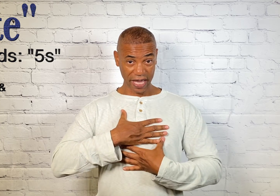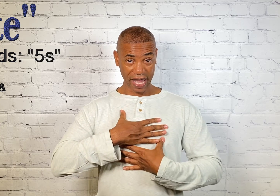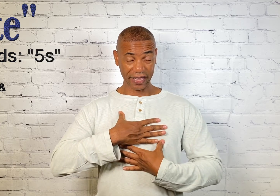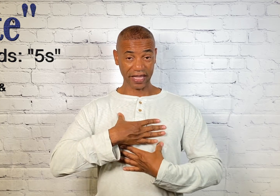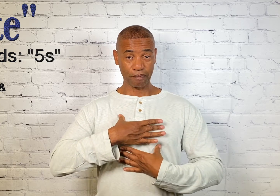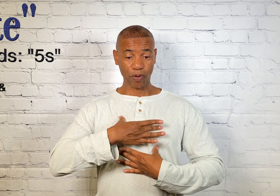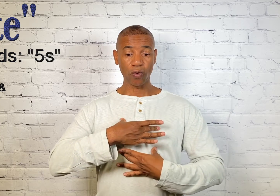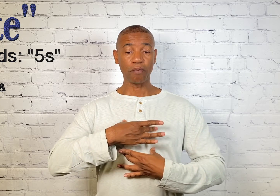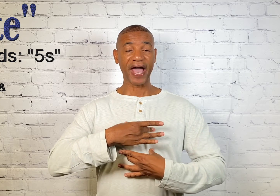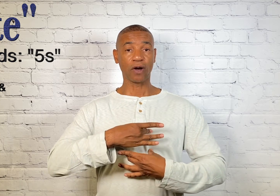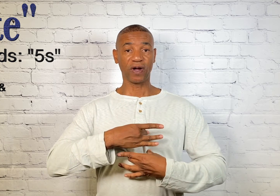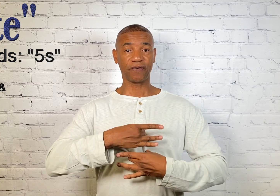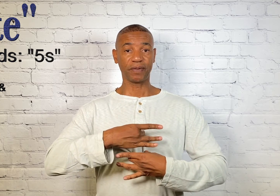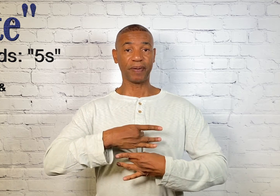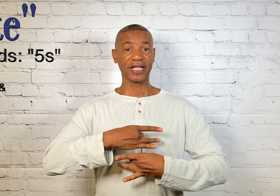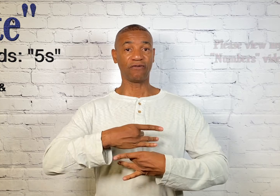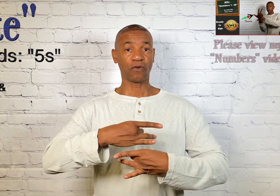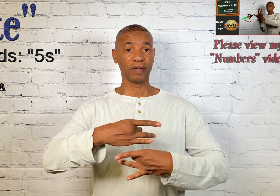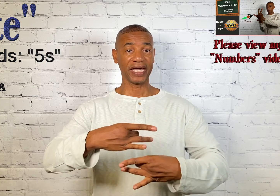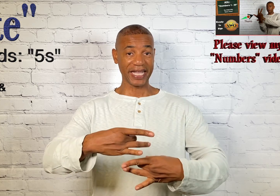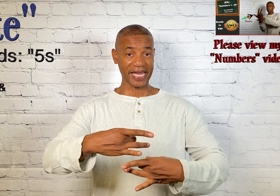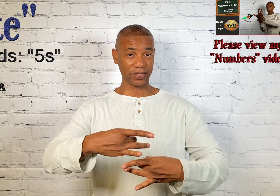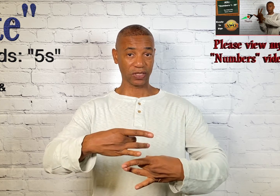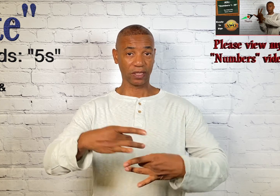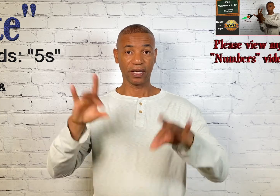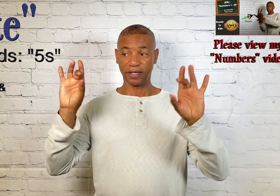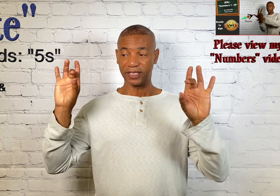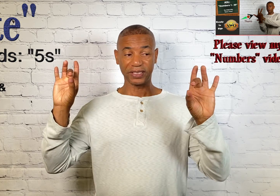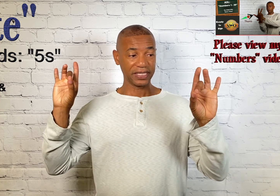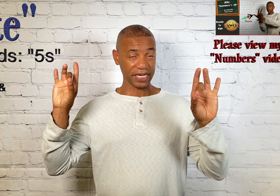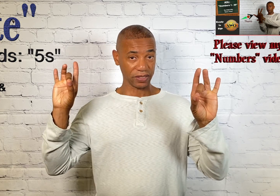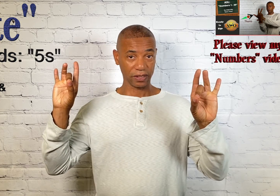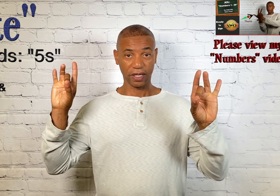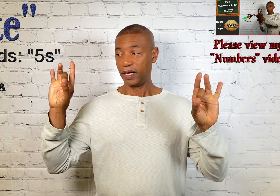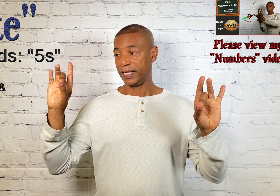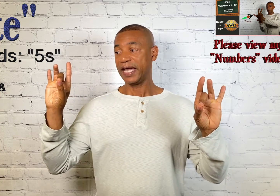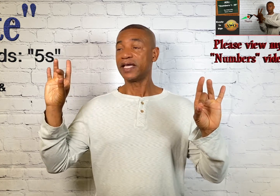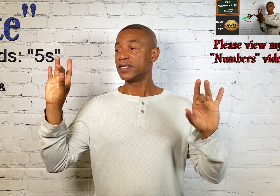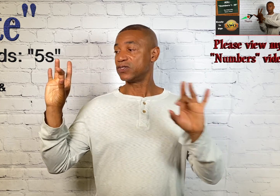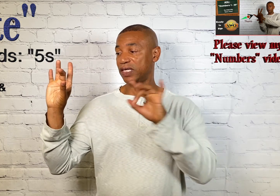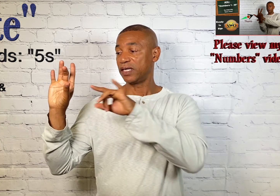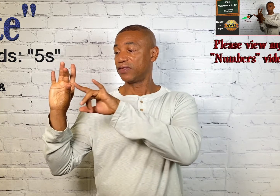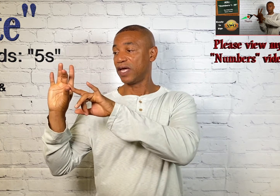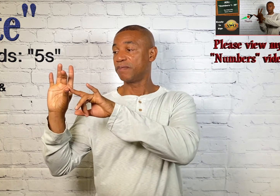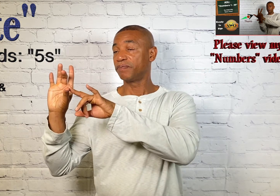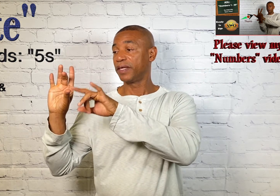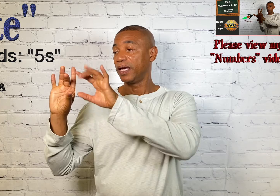and then they pull back away from the body, forming an 8. This is an 8. An 8 is the thumb and